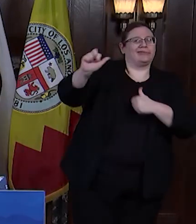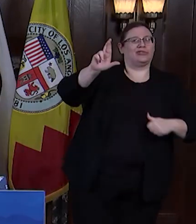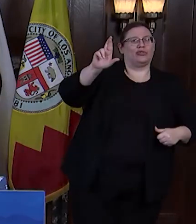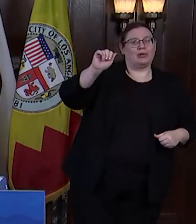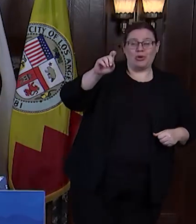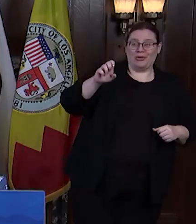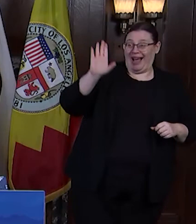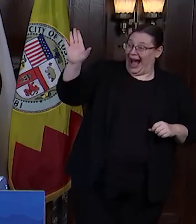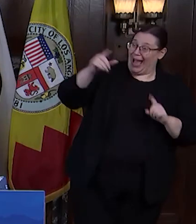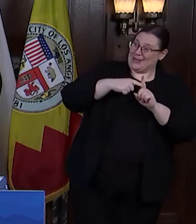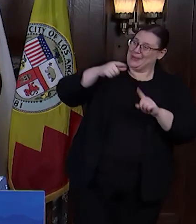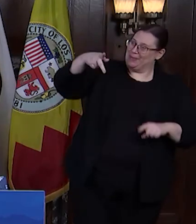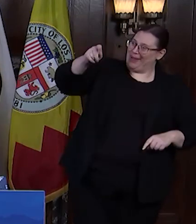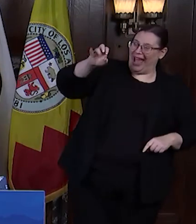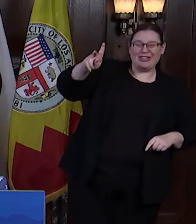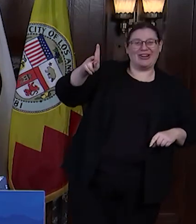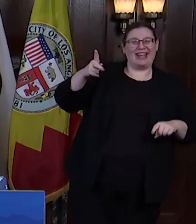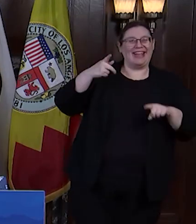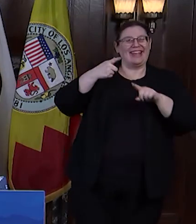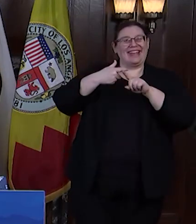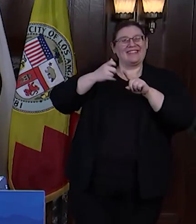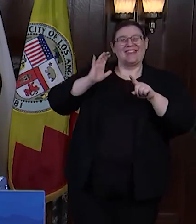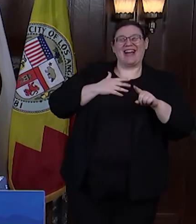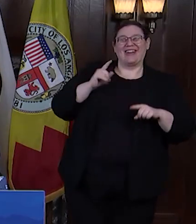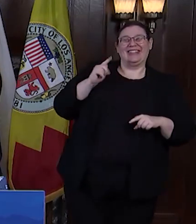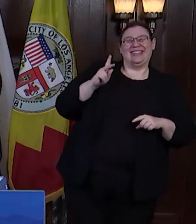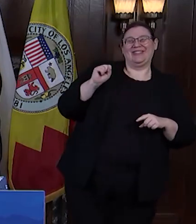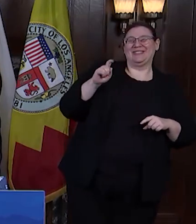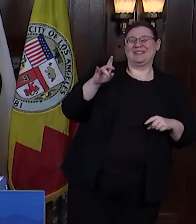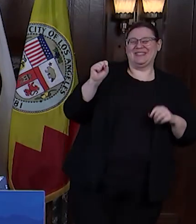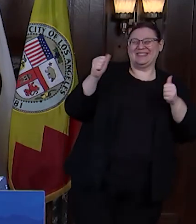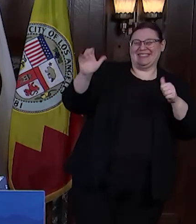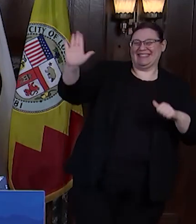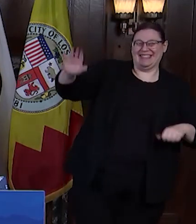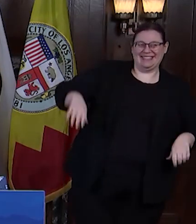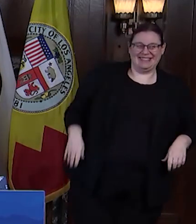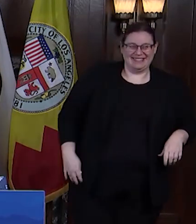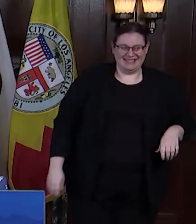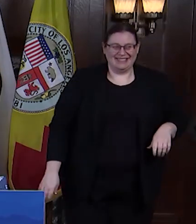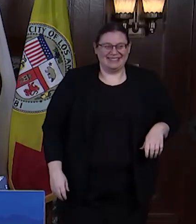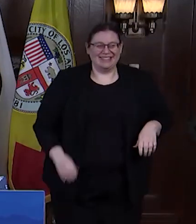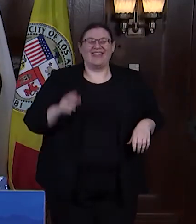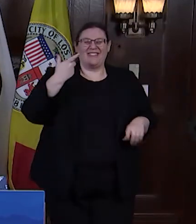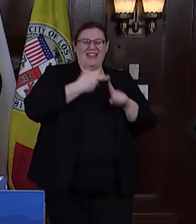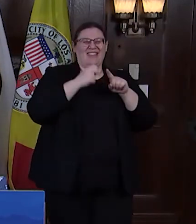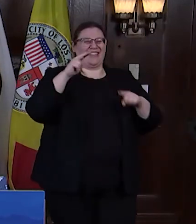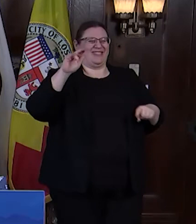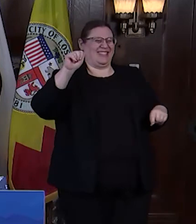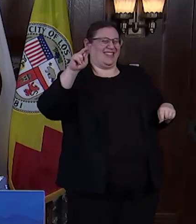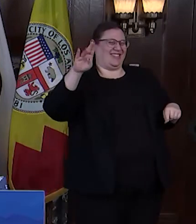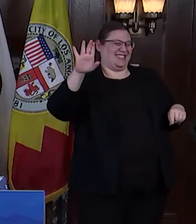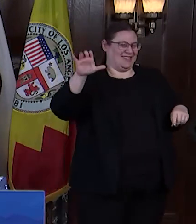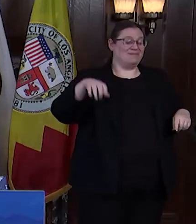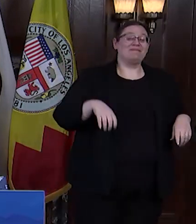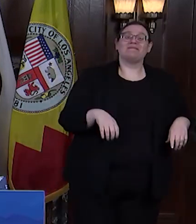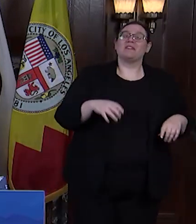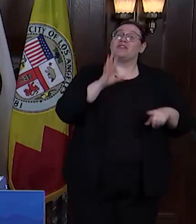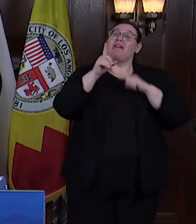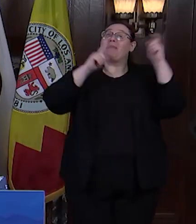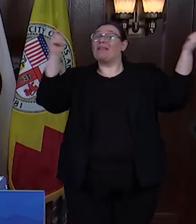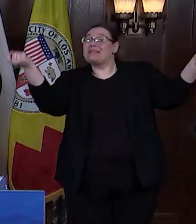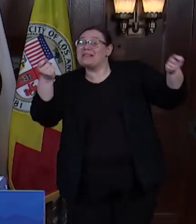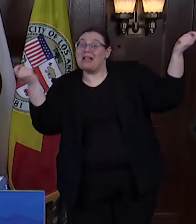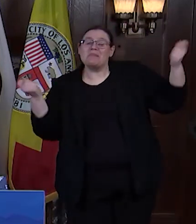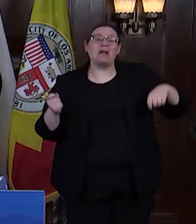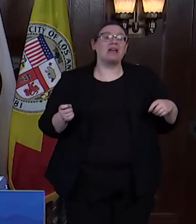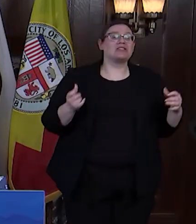hi, Patrick, from inside our NBC studios. With that said, when we're talking about celebrations and we're talking about